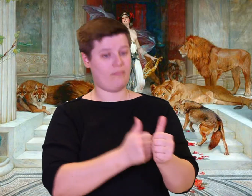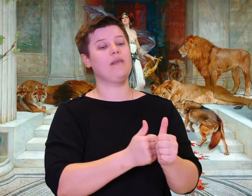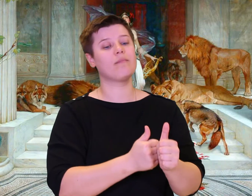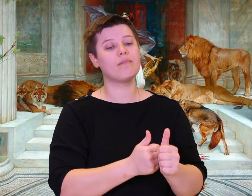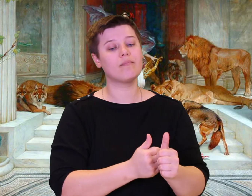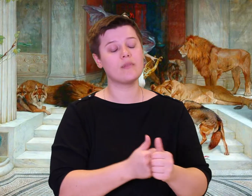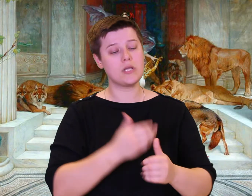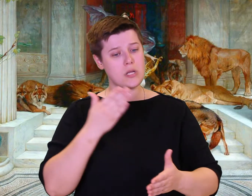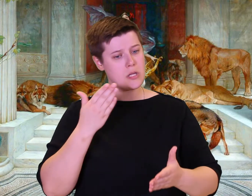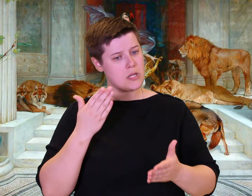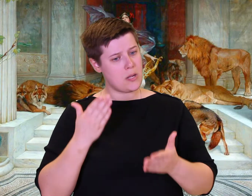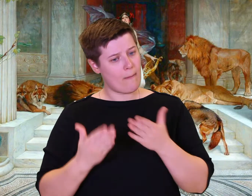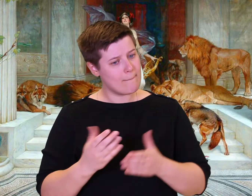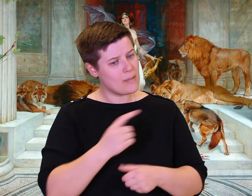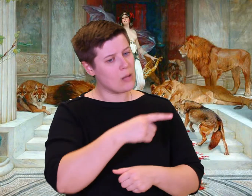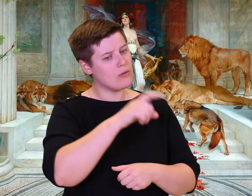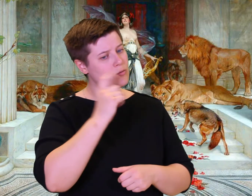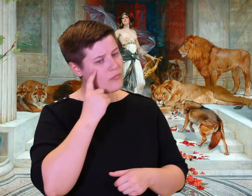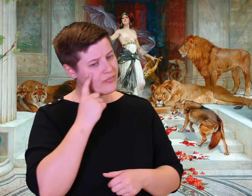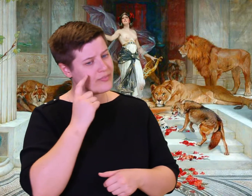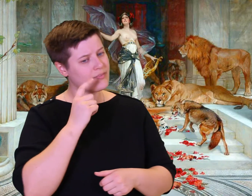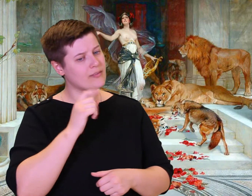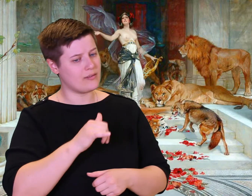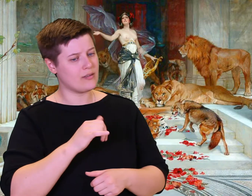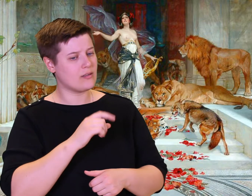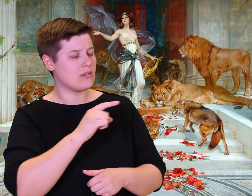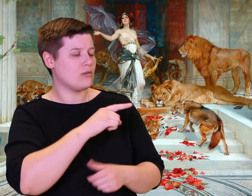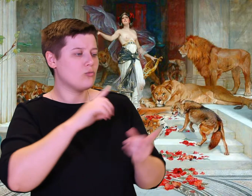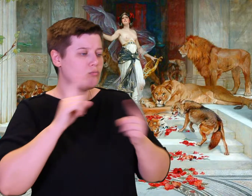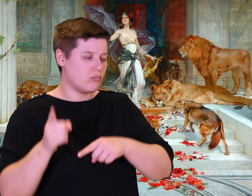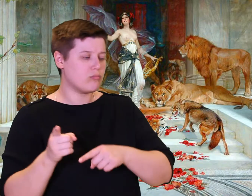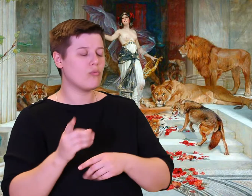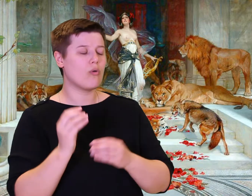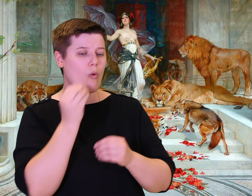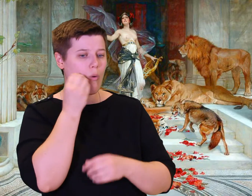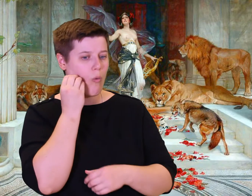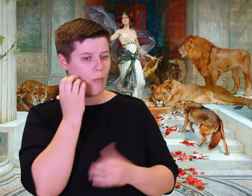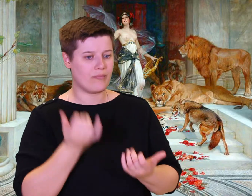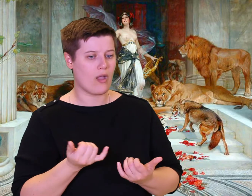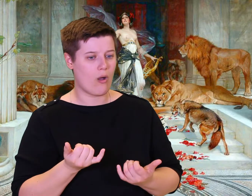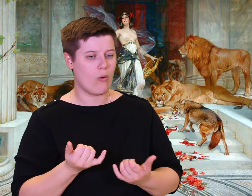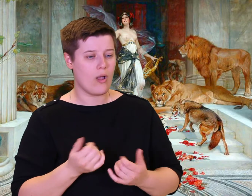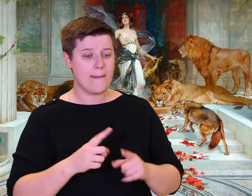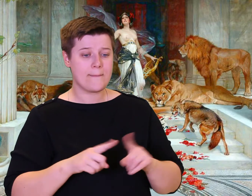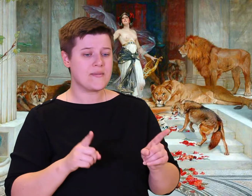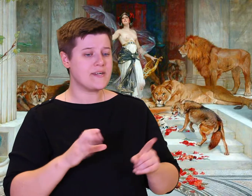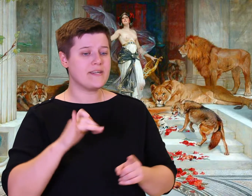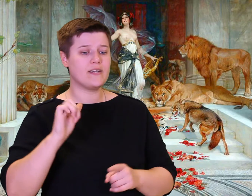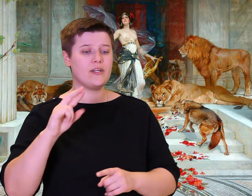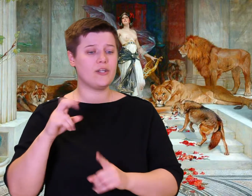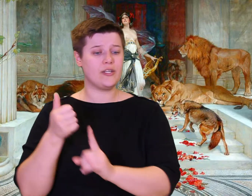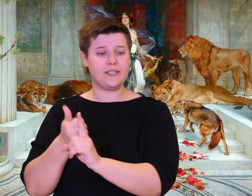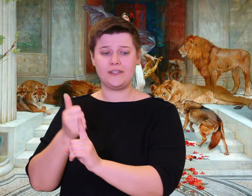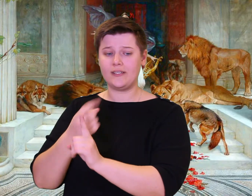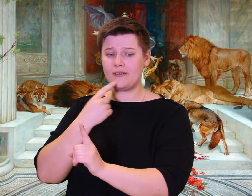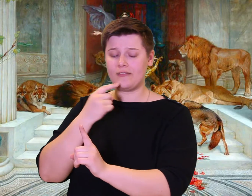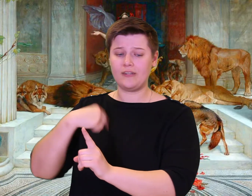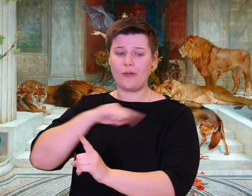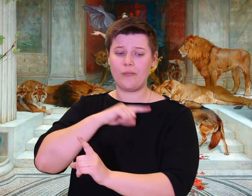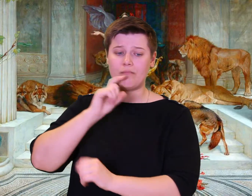fish-filled sea, and how you will get home. Then I walked round all through the house